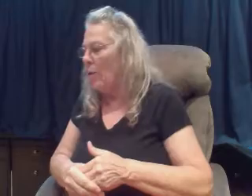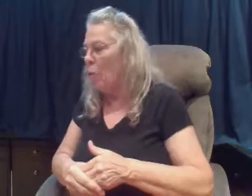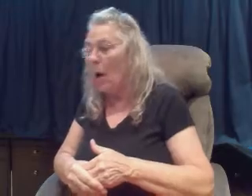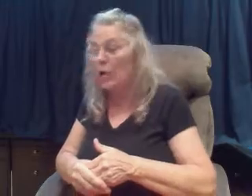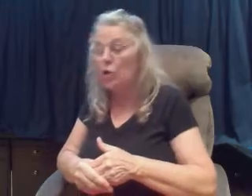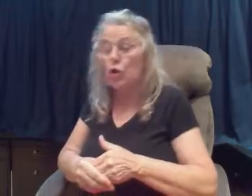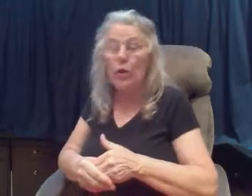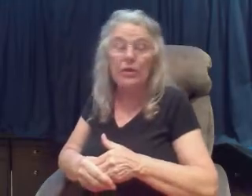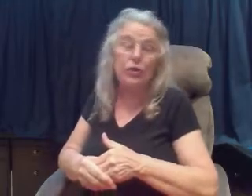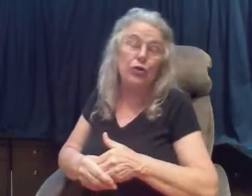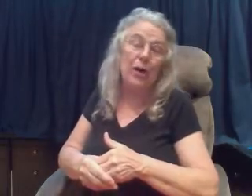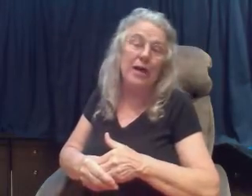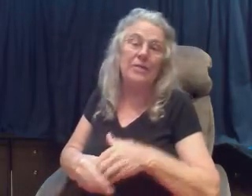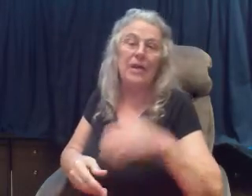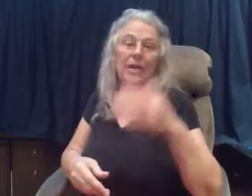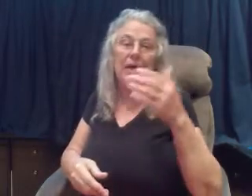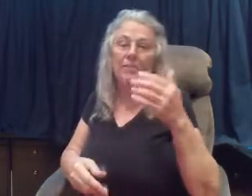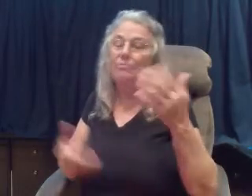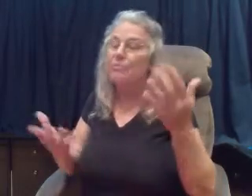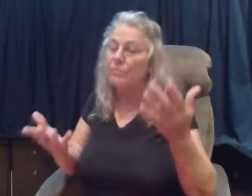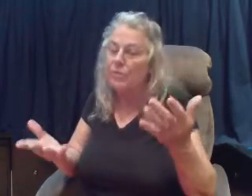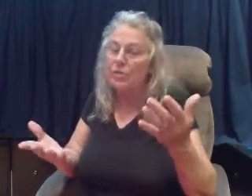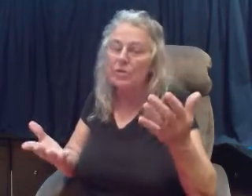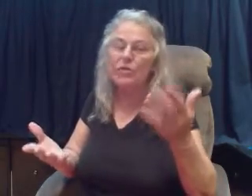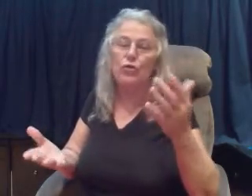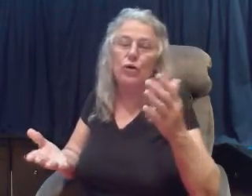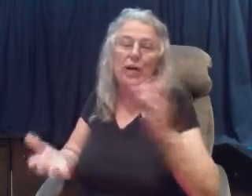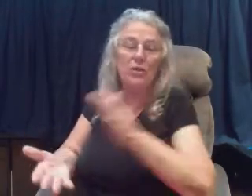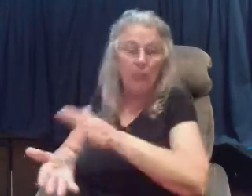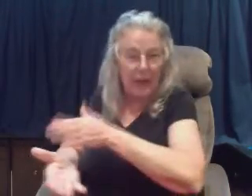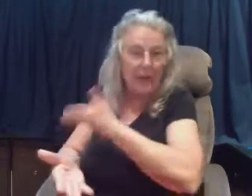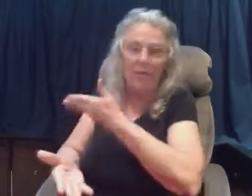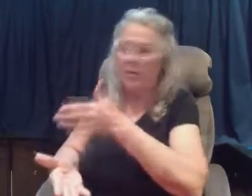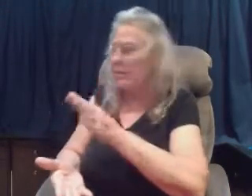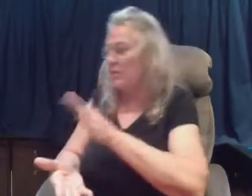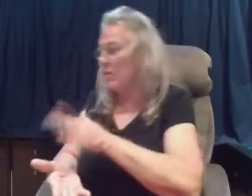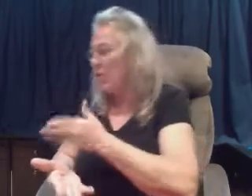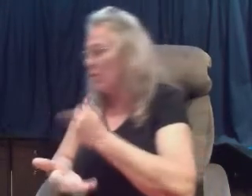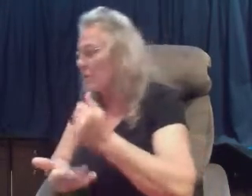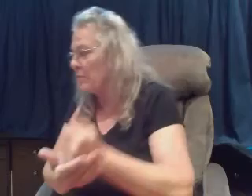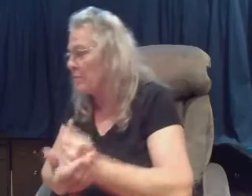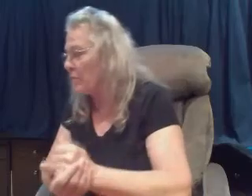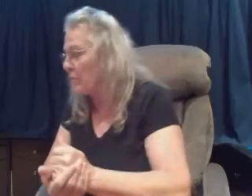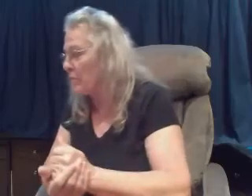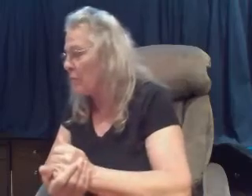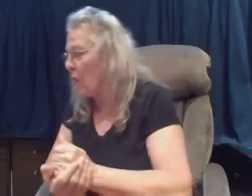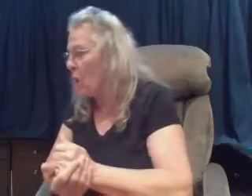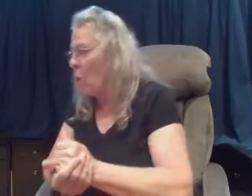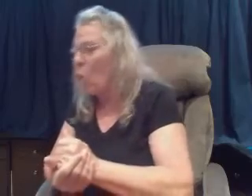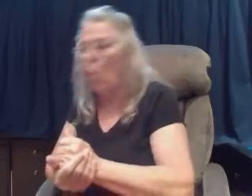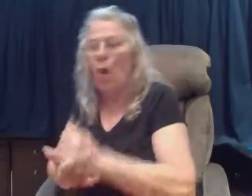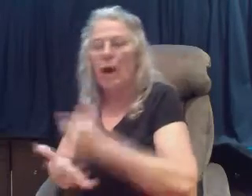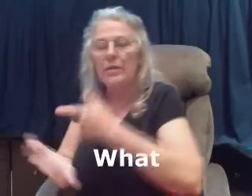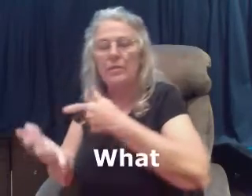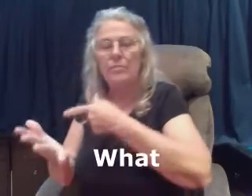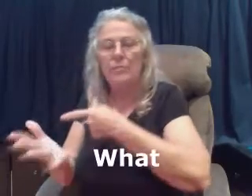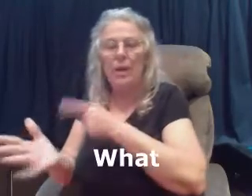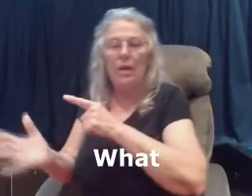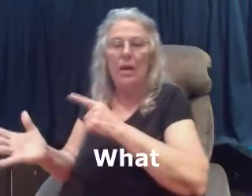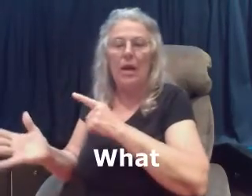Why your joyous strains, and again, strains being the songs. What? And